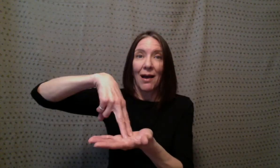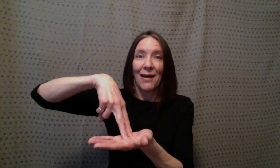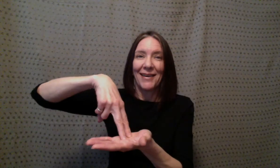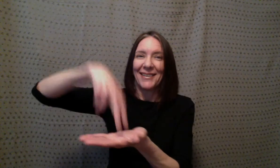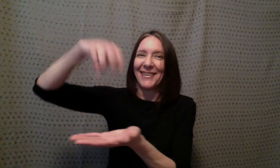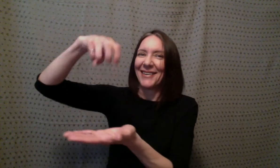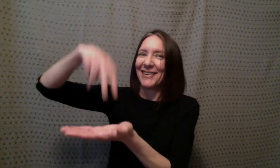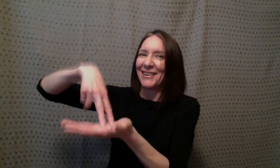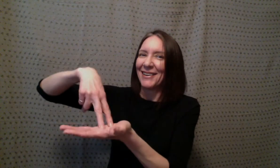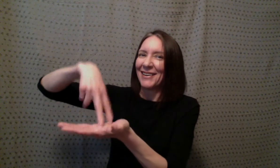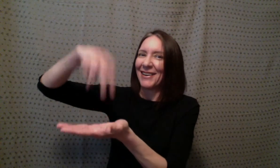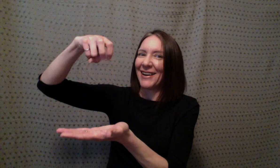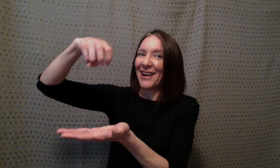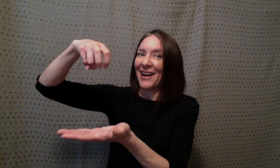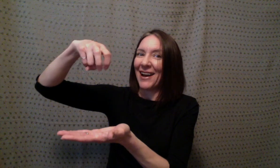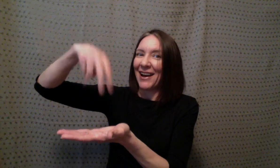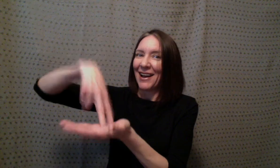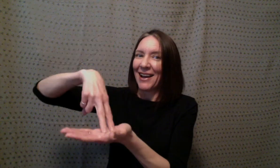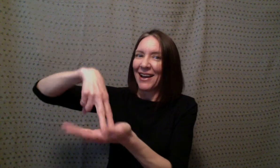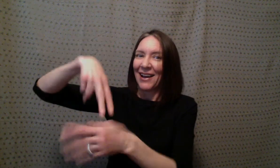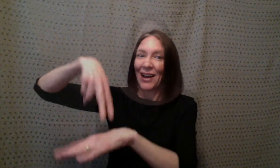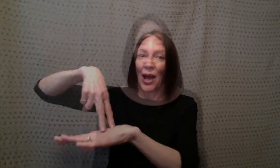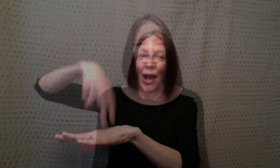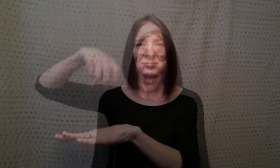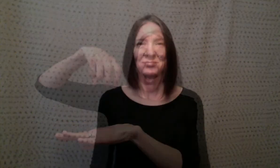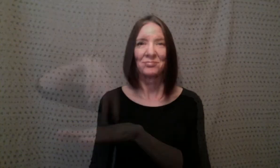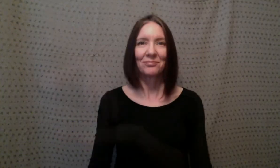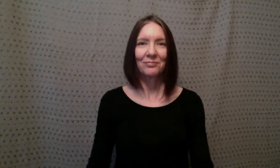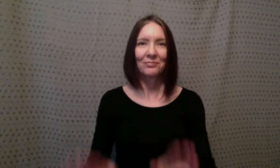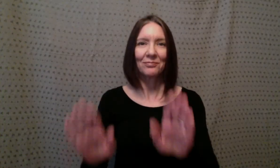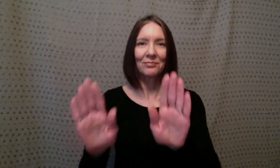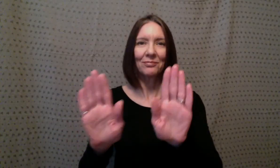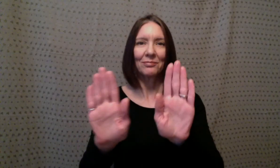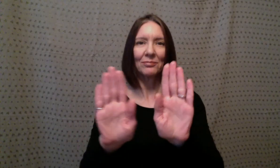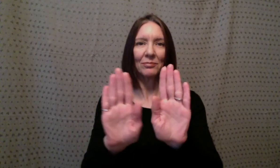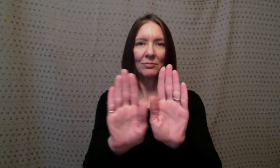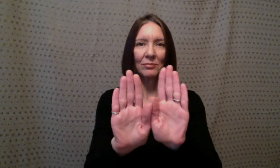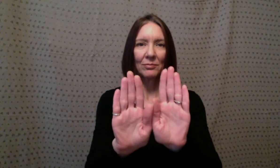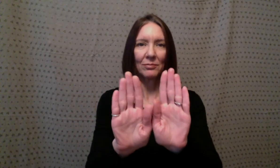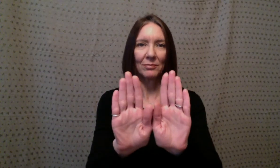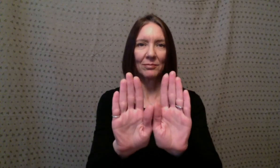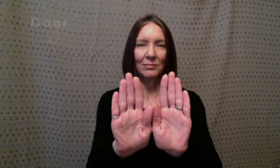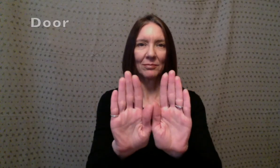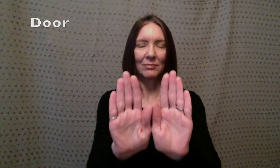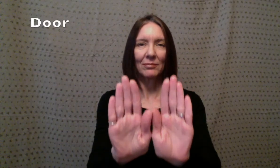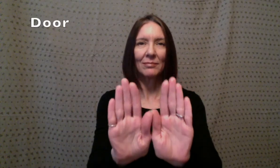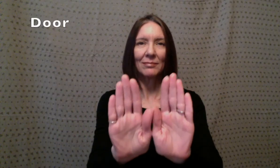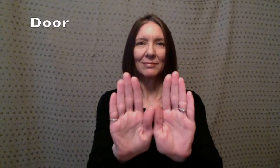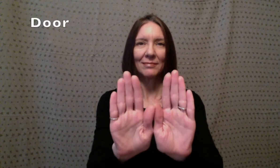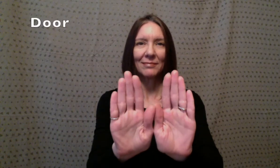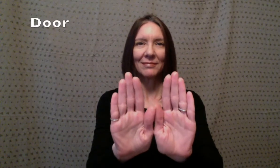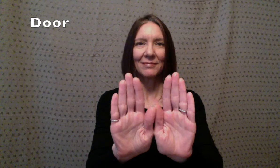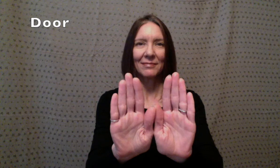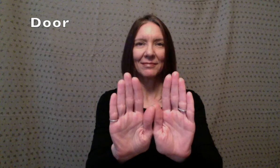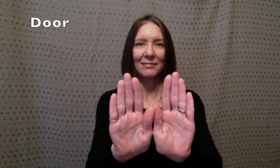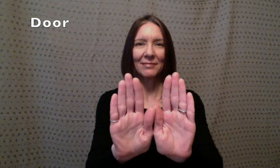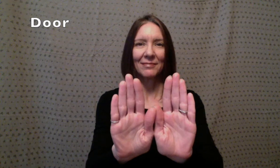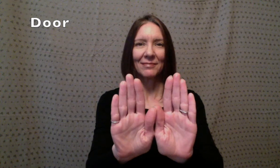the appearance of legs bending and jumping. The sign door is produced with 2 B hand shapes,